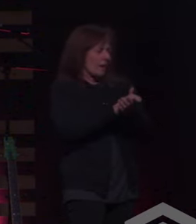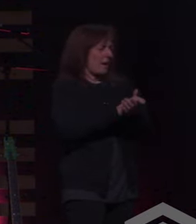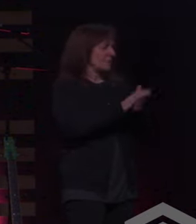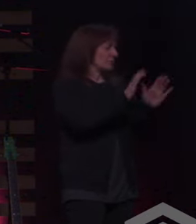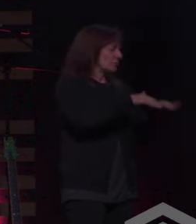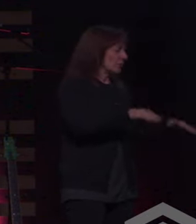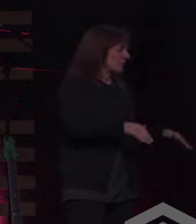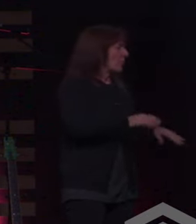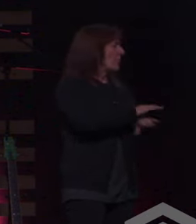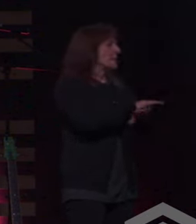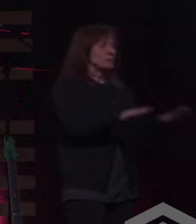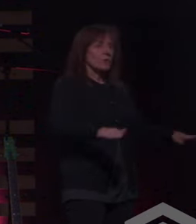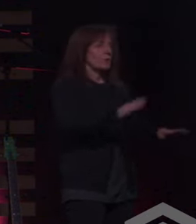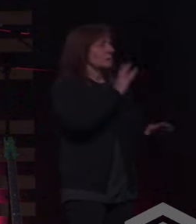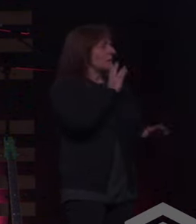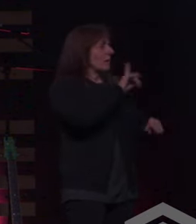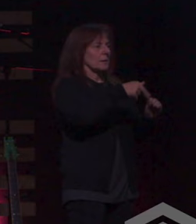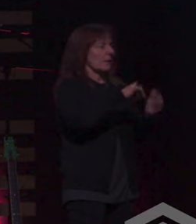this.